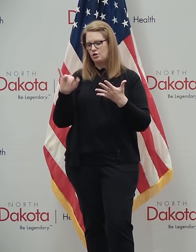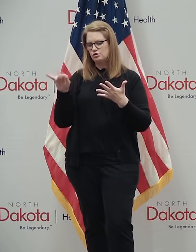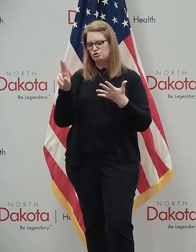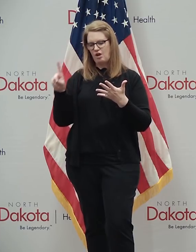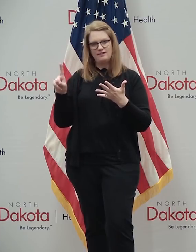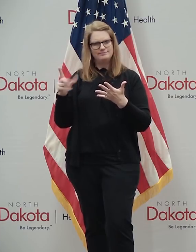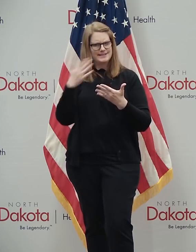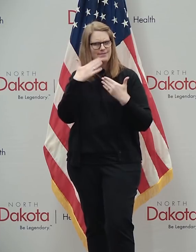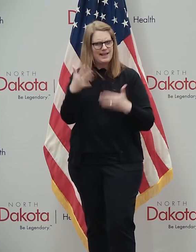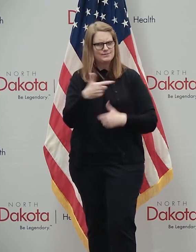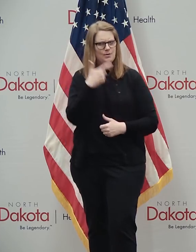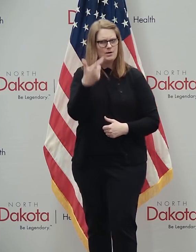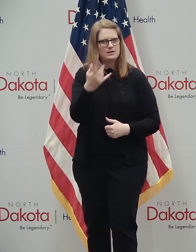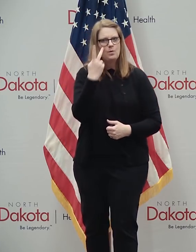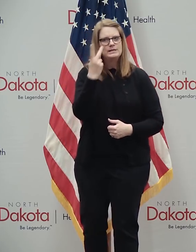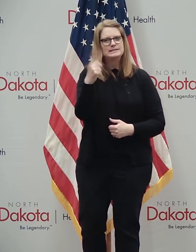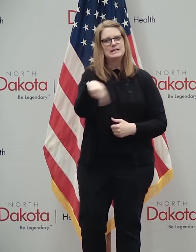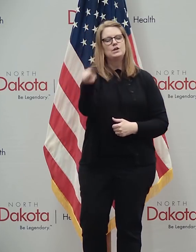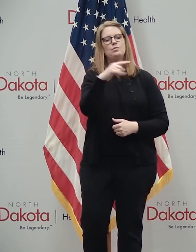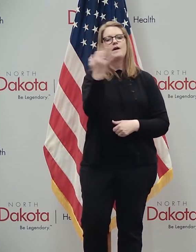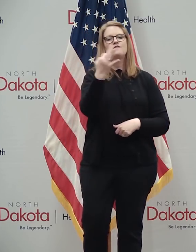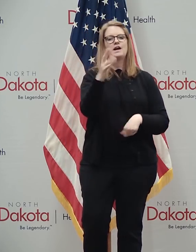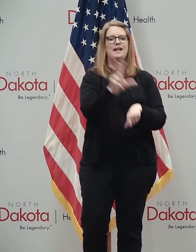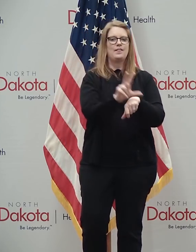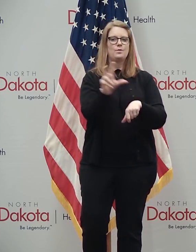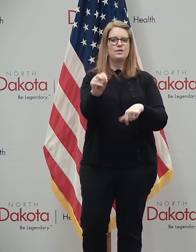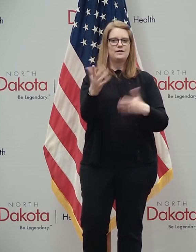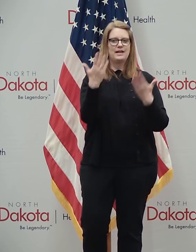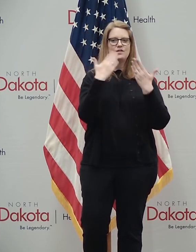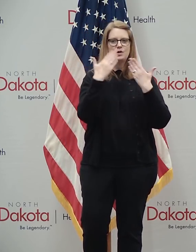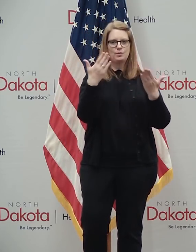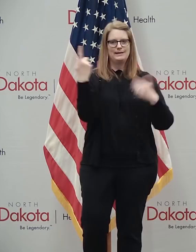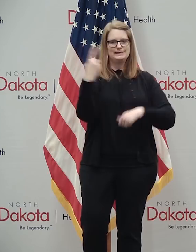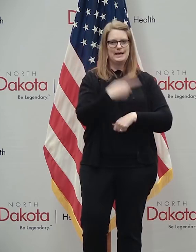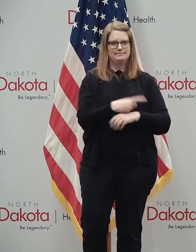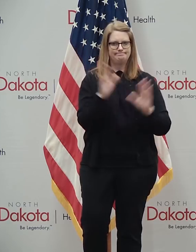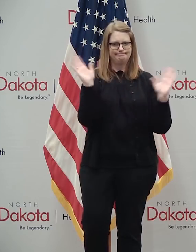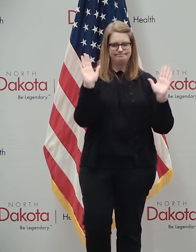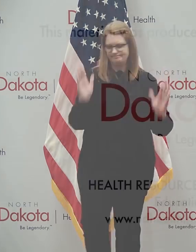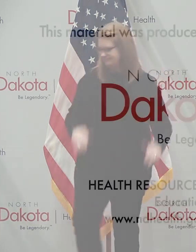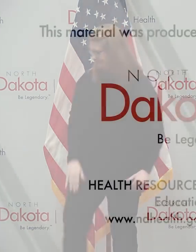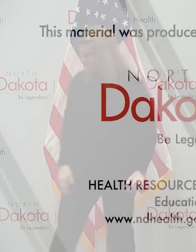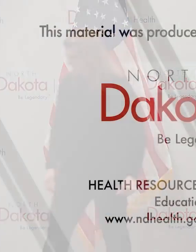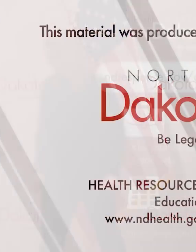again, thanks for tuning in, and we will see you all Friday at 3:30. Have a great day. Thank you.